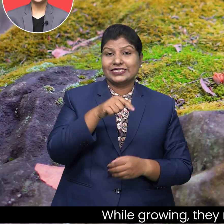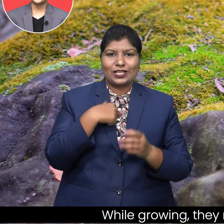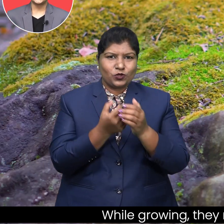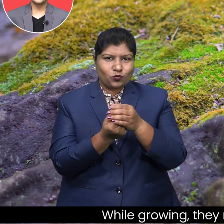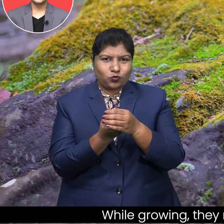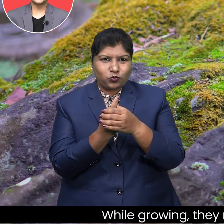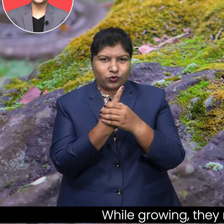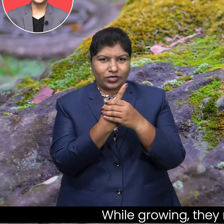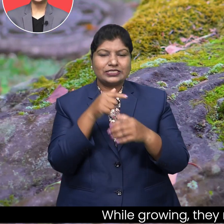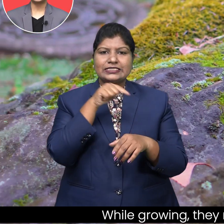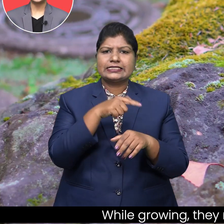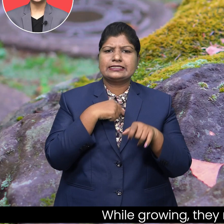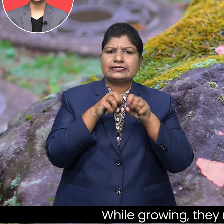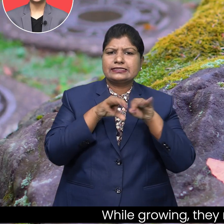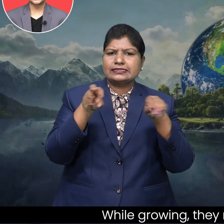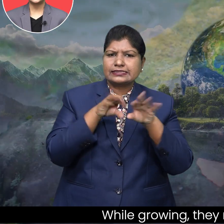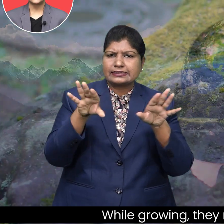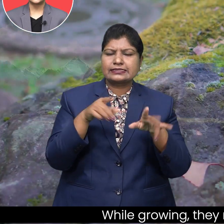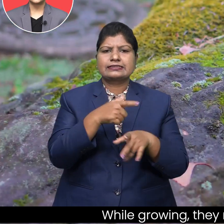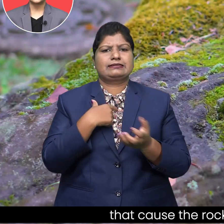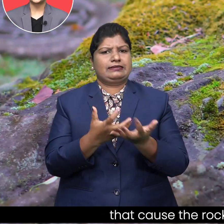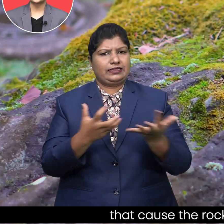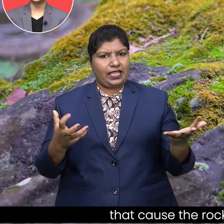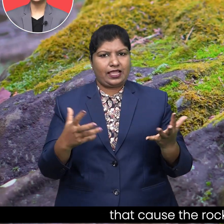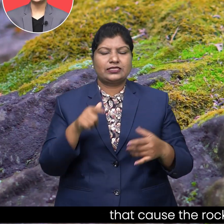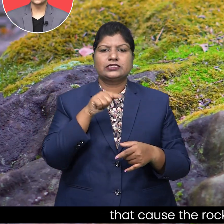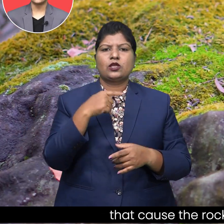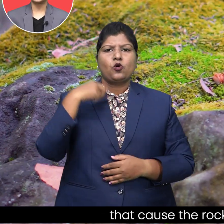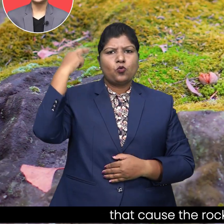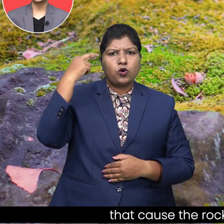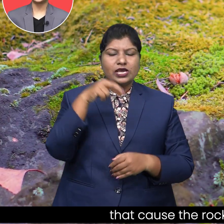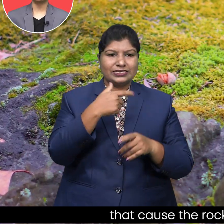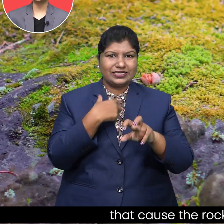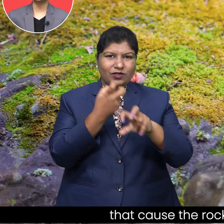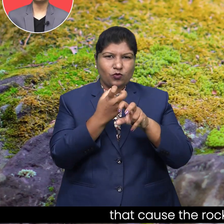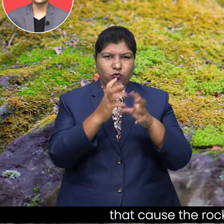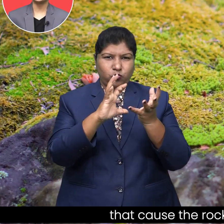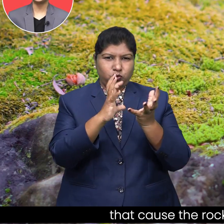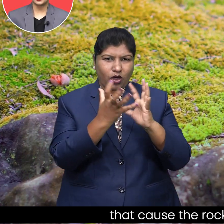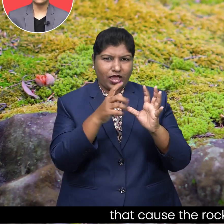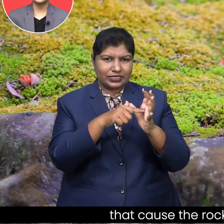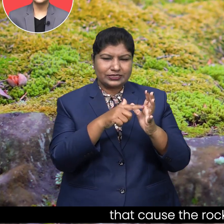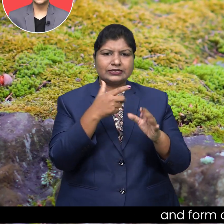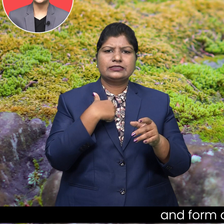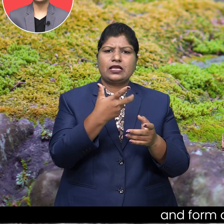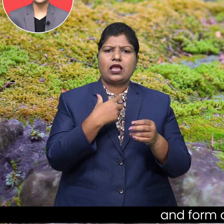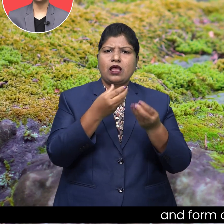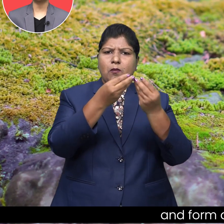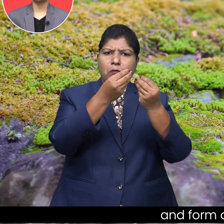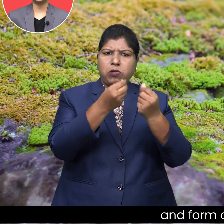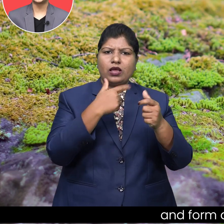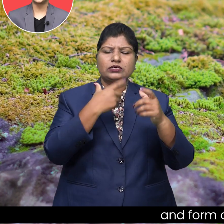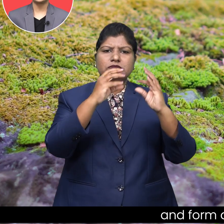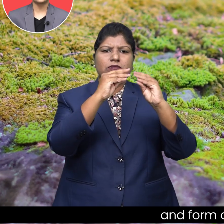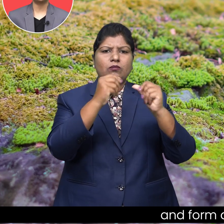While growing, they release certain substances that cause the rock surface to powder down and form